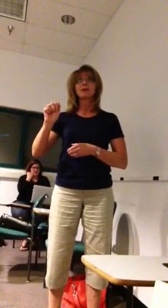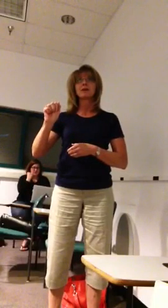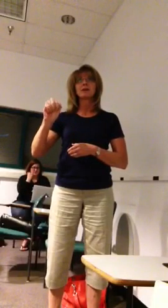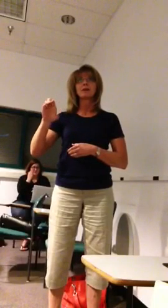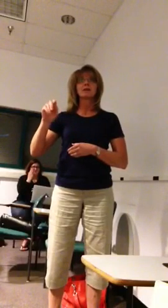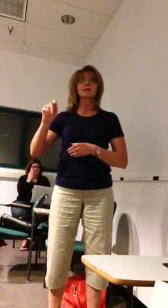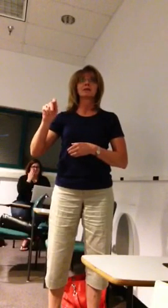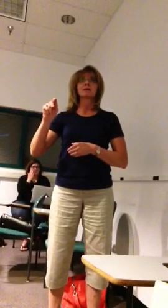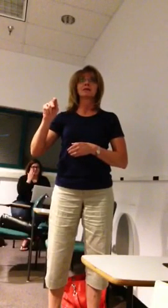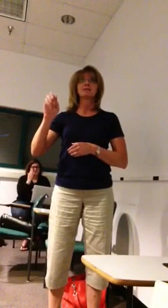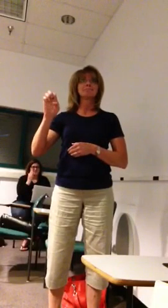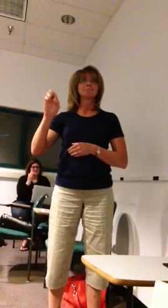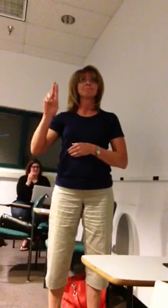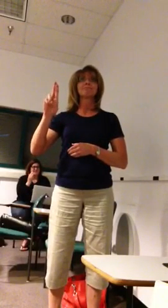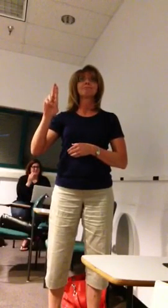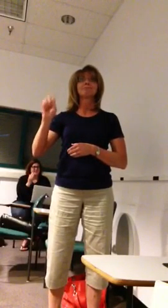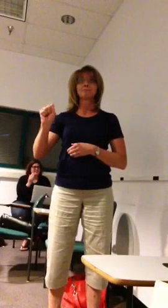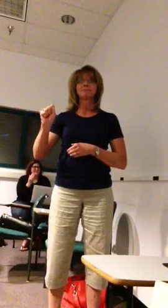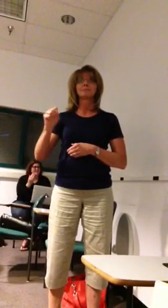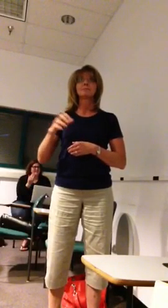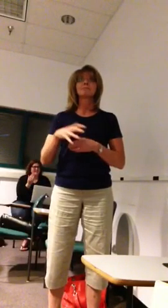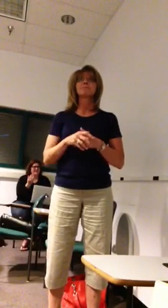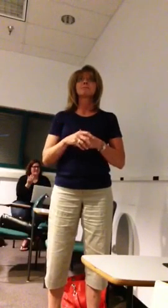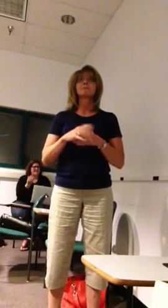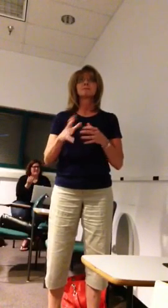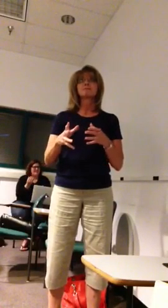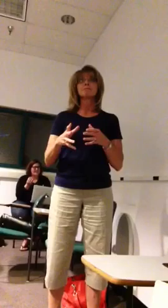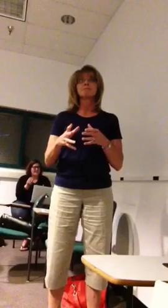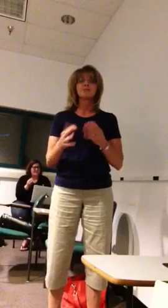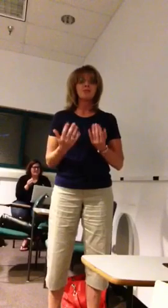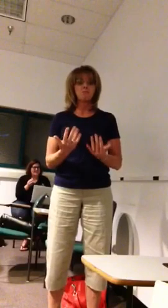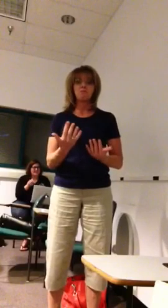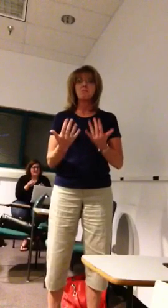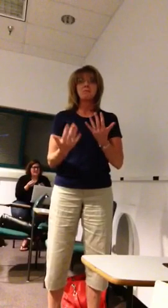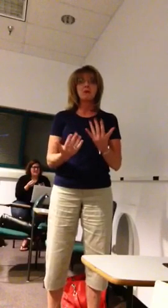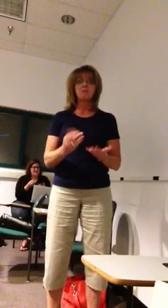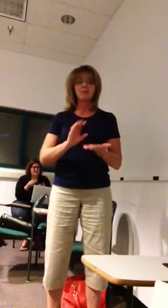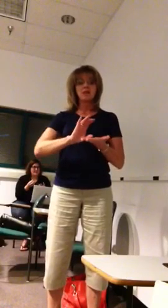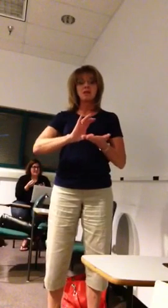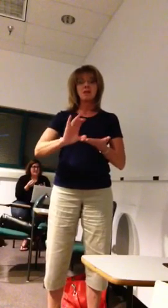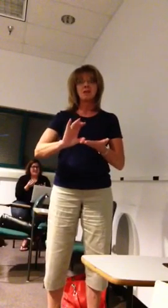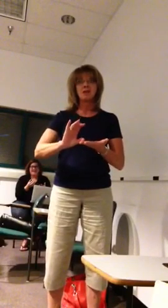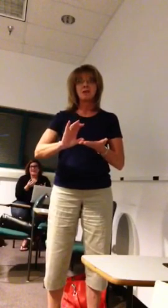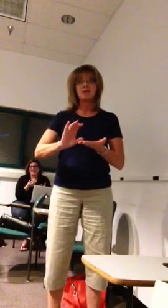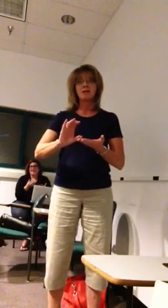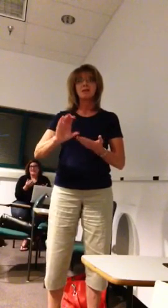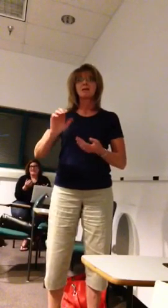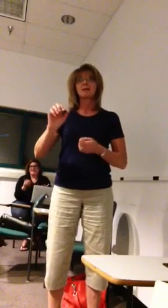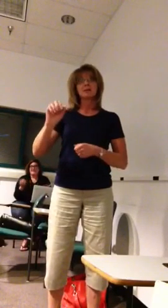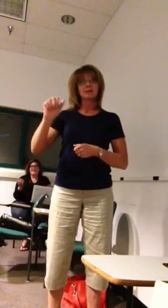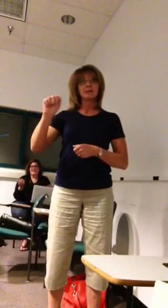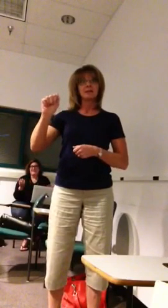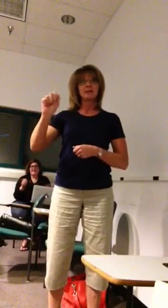that bubbling hot oatmeal layer. And that bubbling hot oatmeal layer is the asthenosphere. So what we're going to do today is talk about